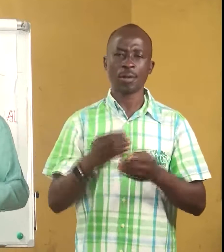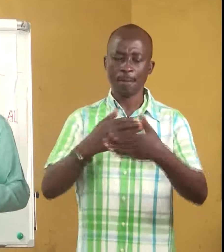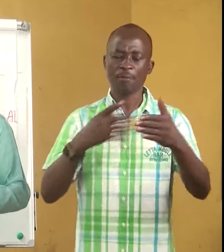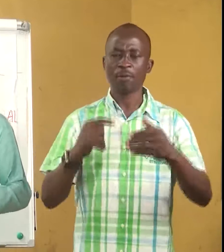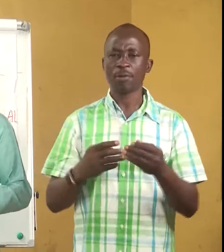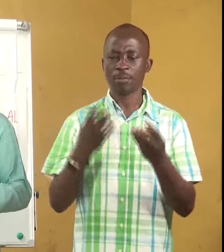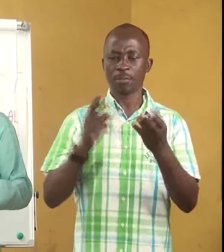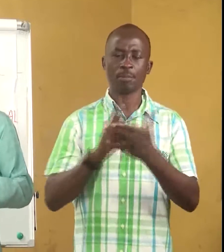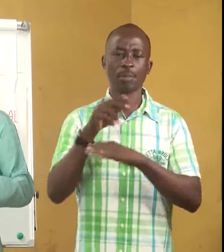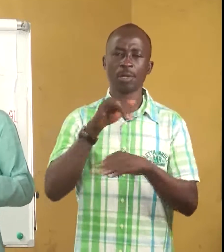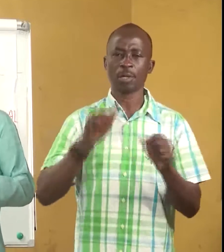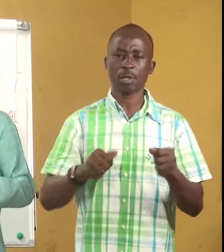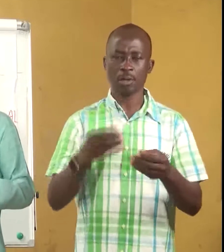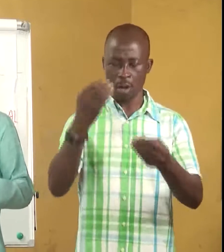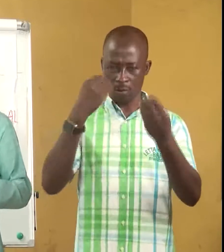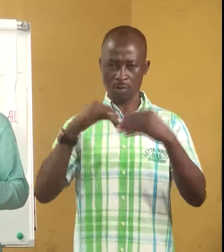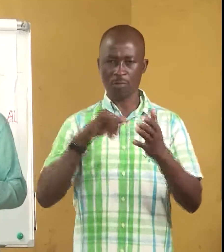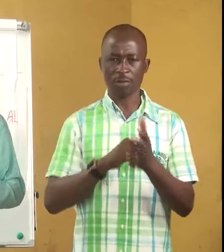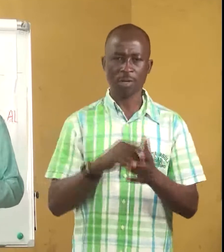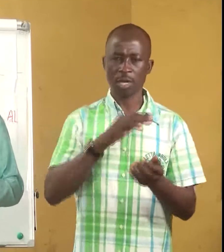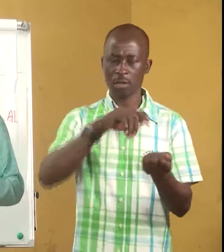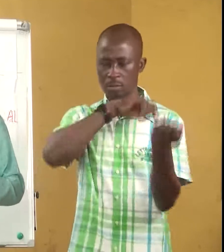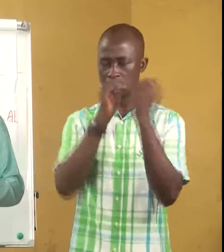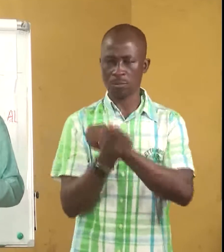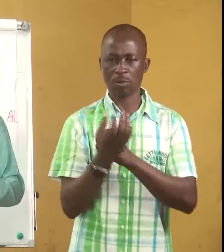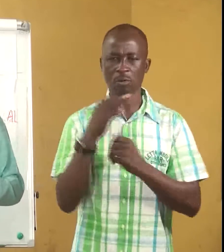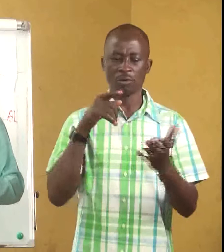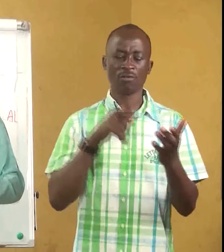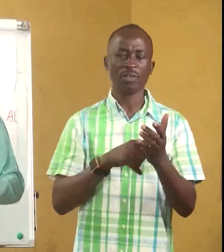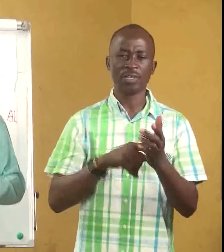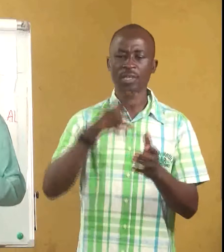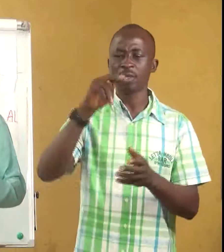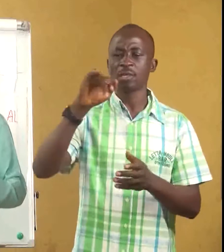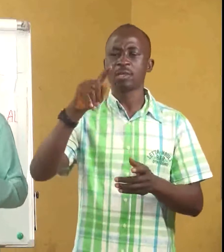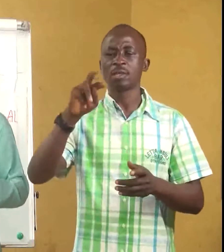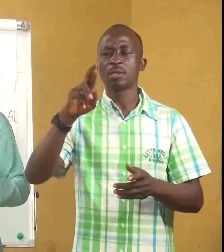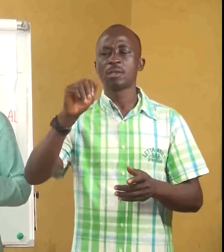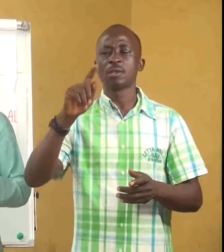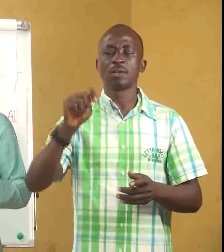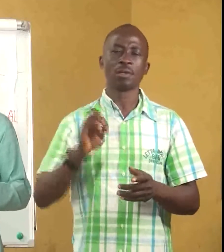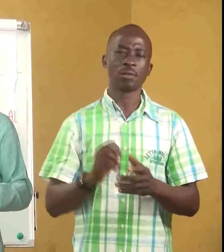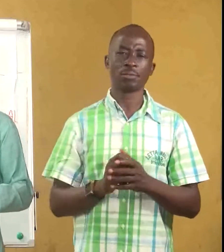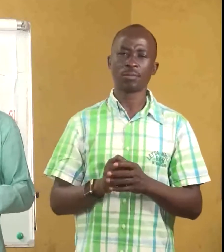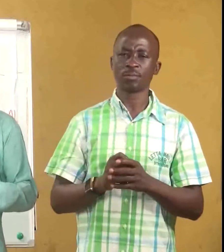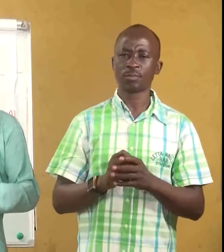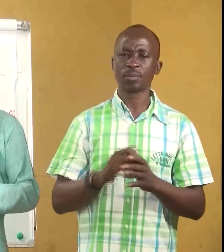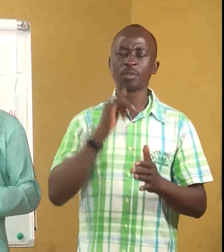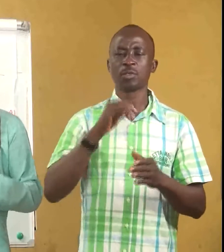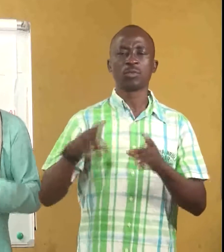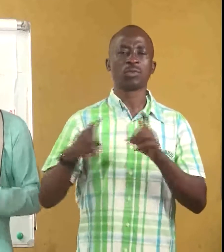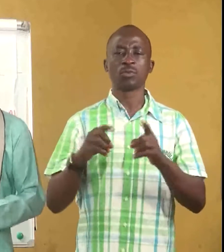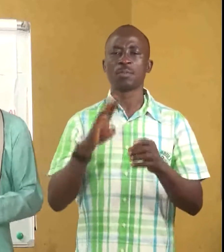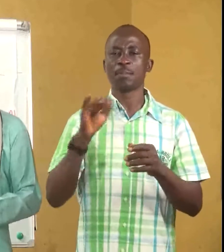can absorb it. And the conversion of these nitrates to nitrate to nitrate is done